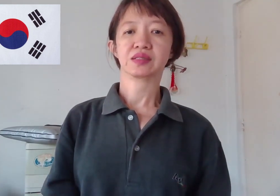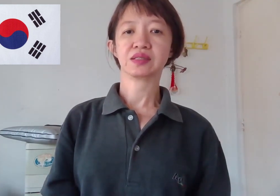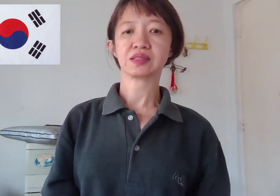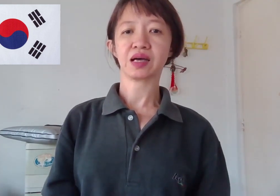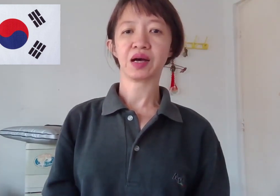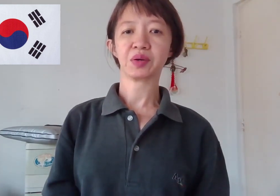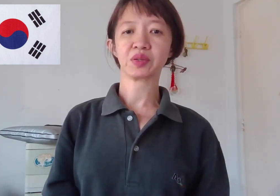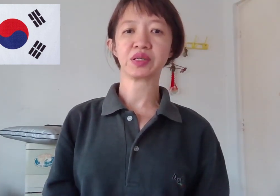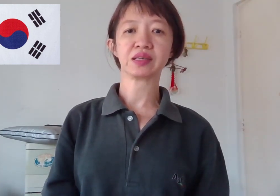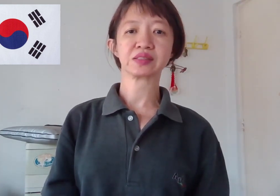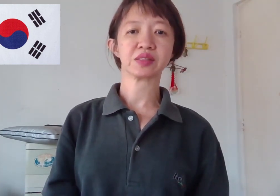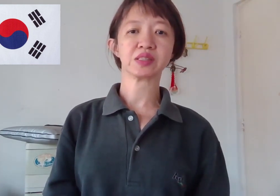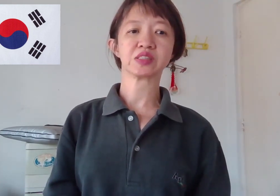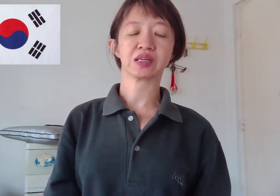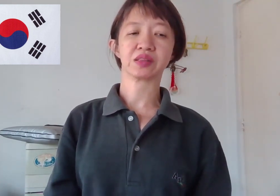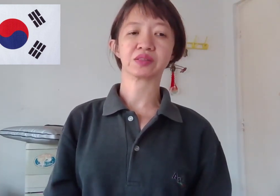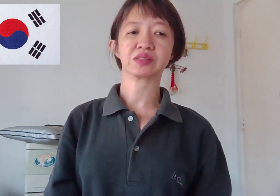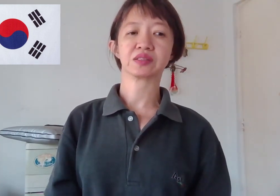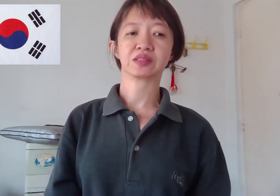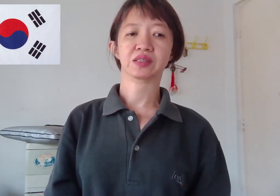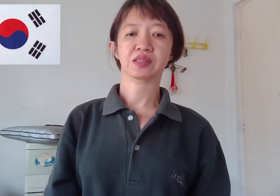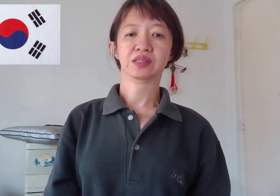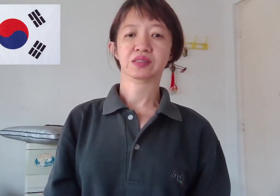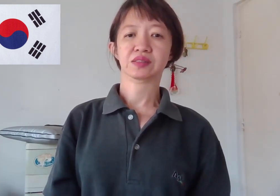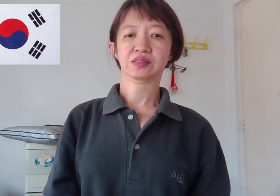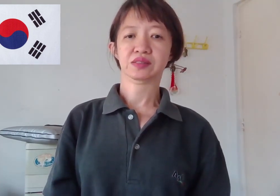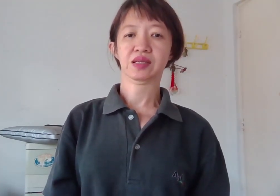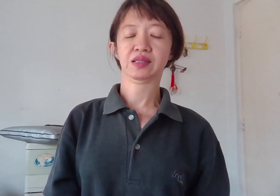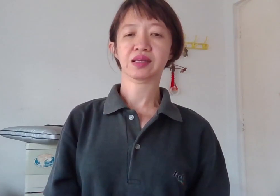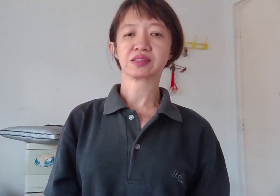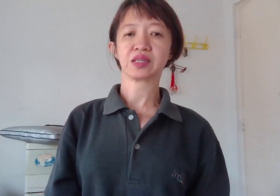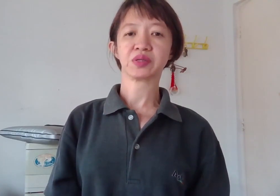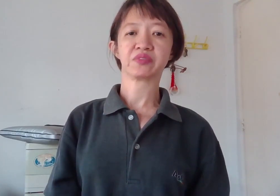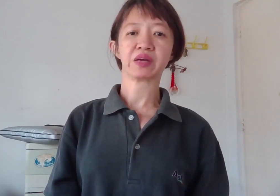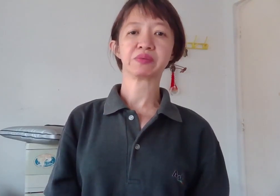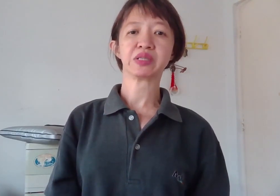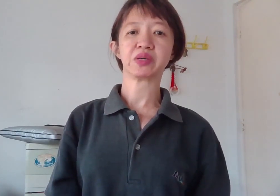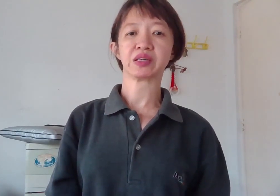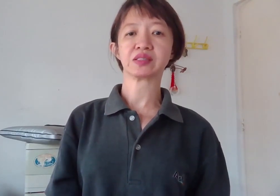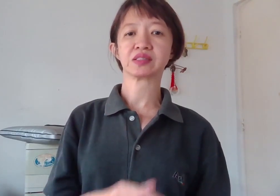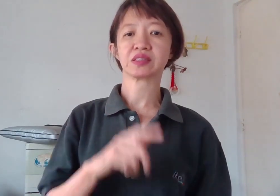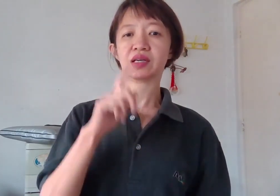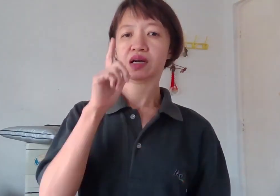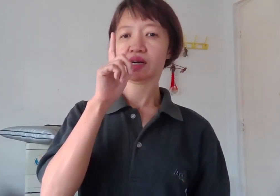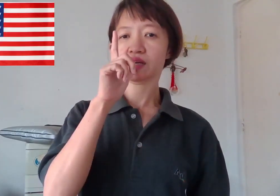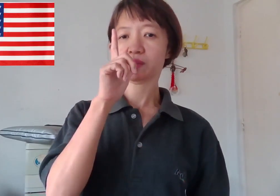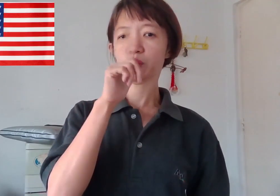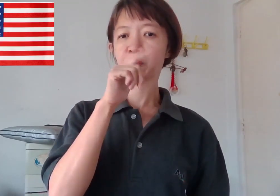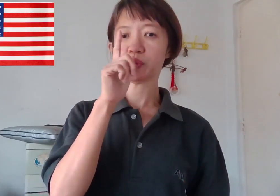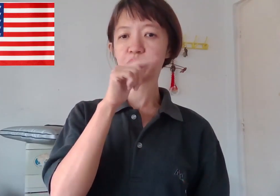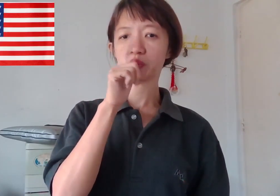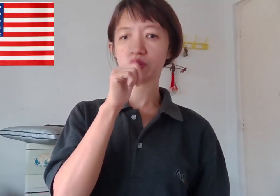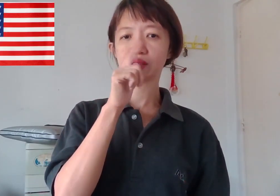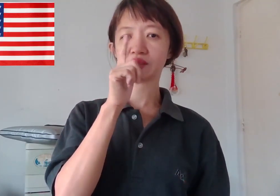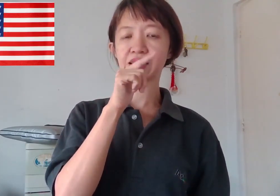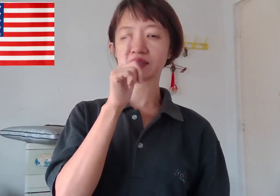This is how Koreans greet each other. Then let's start with the 5WH. Who is